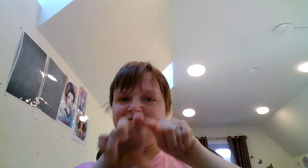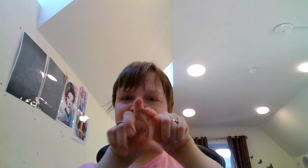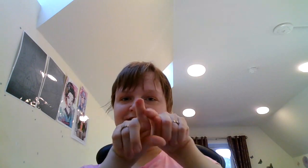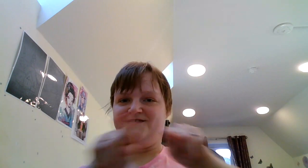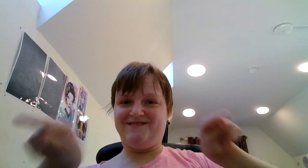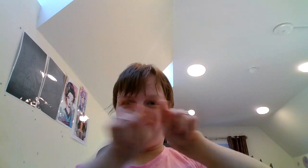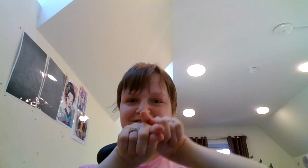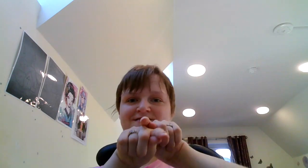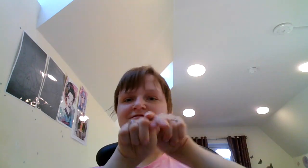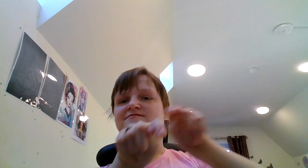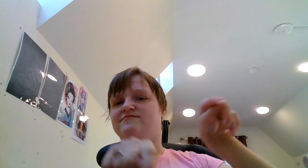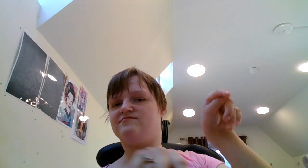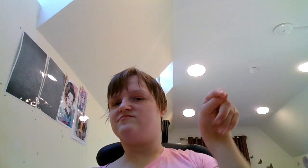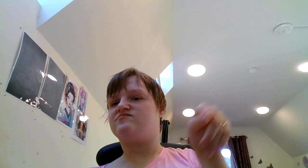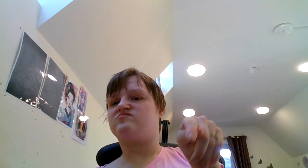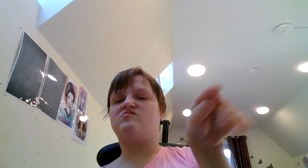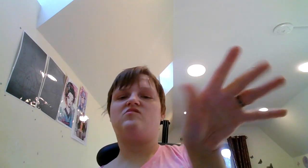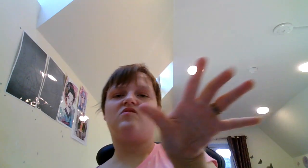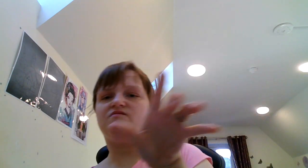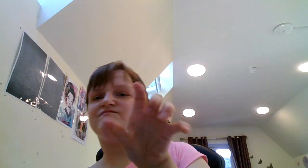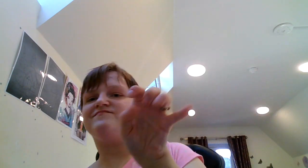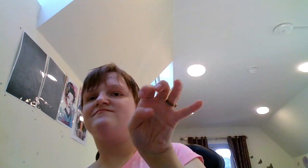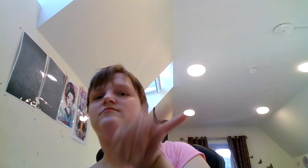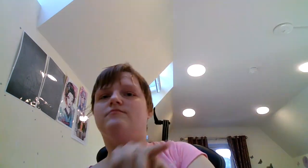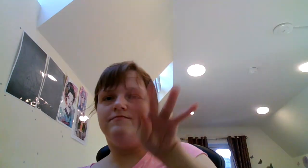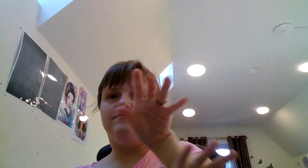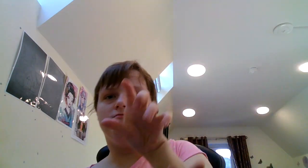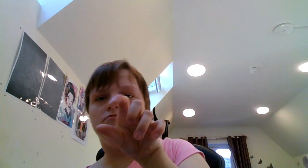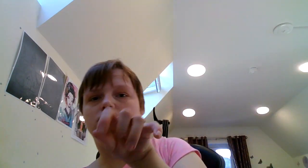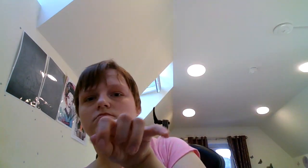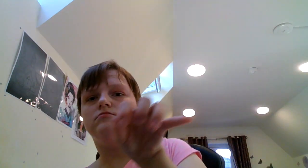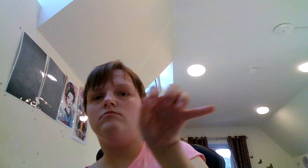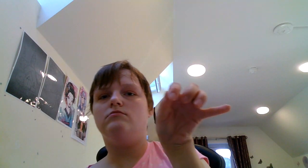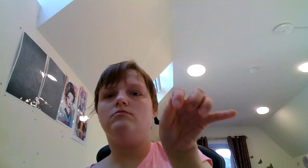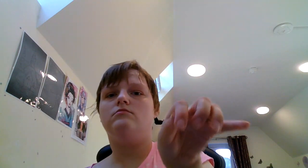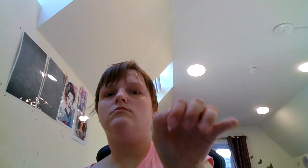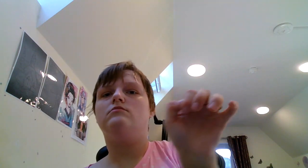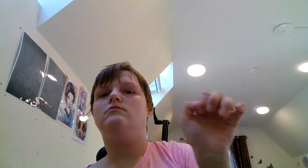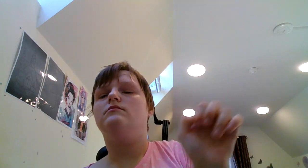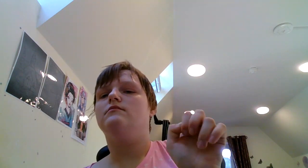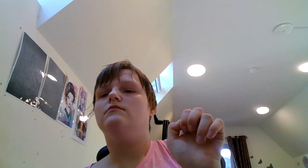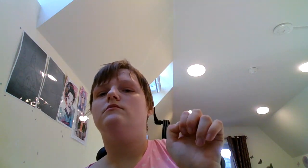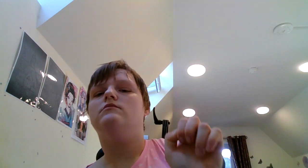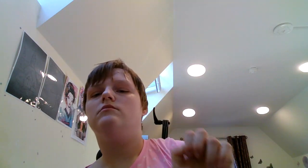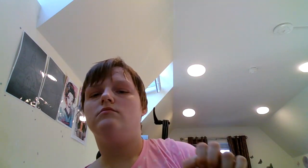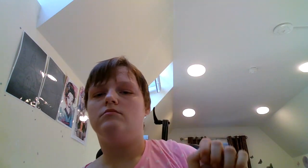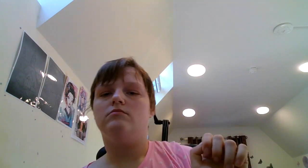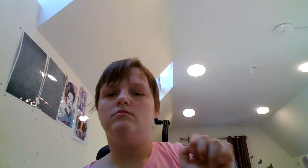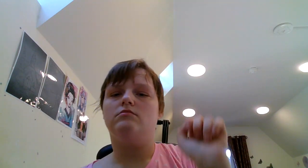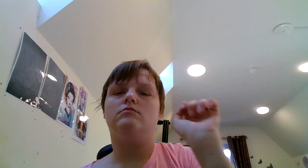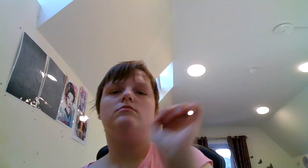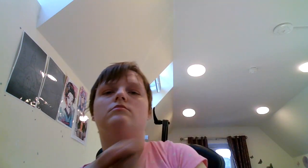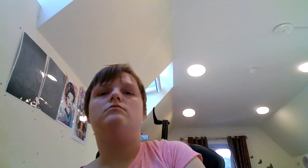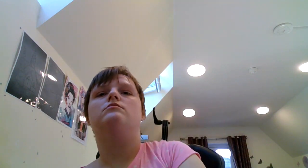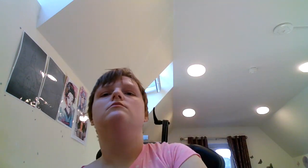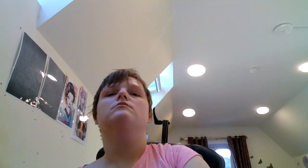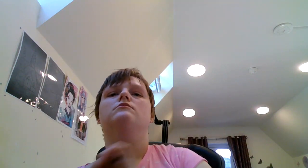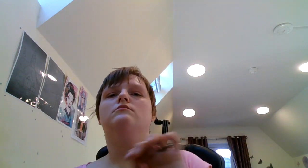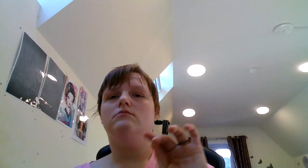1920, scientists had already pinpointed clusters of cells in the pancreas, called islets, that produce insulin,